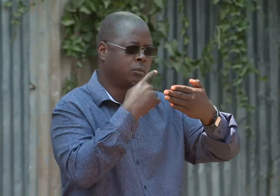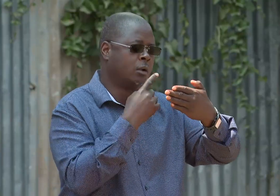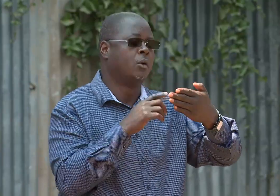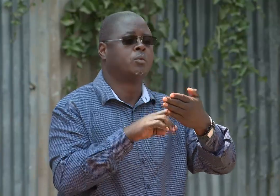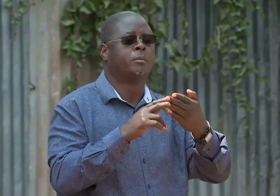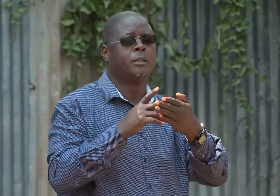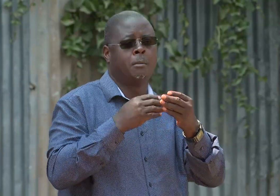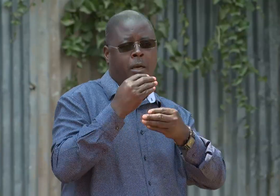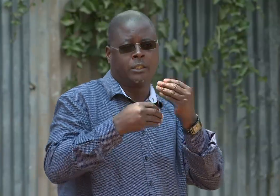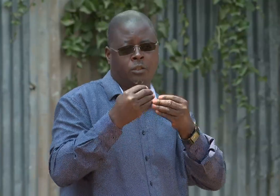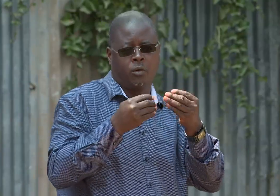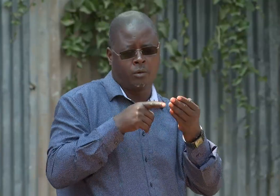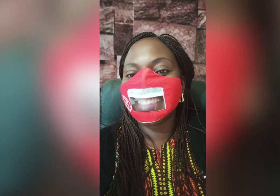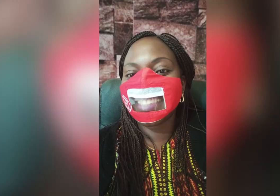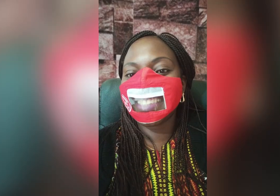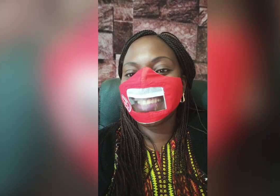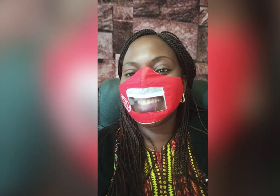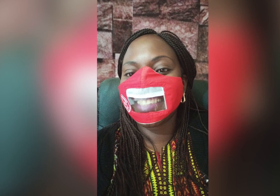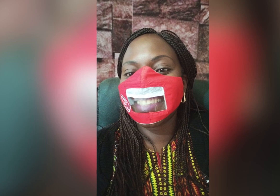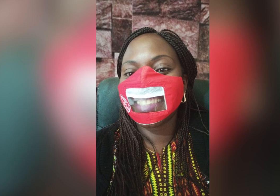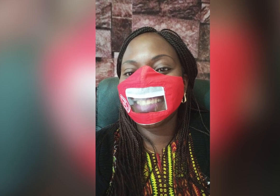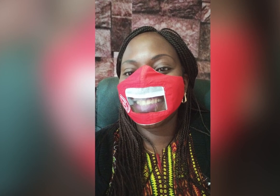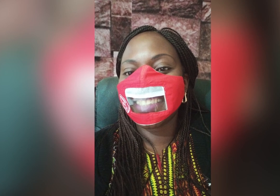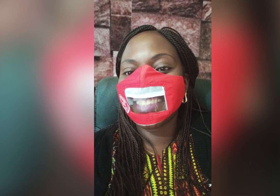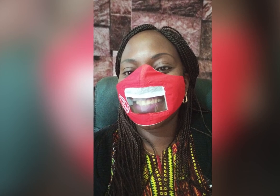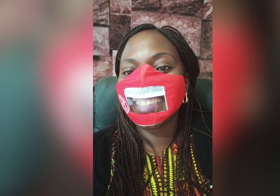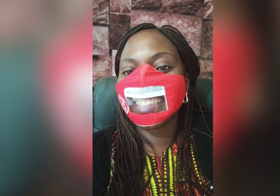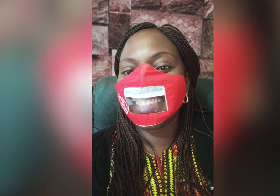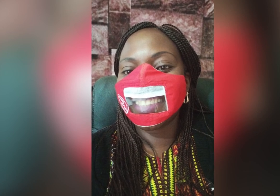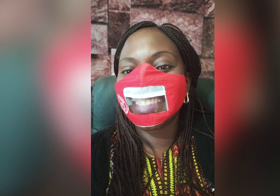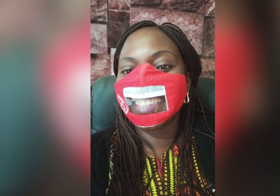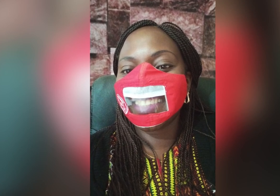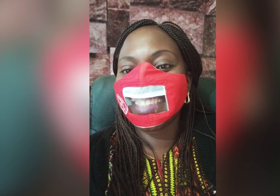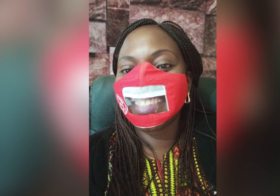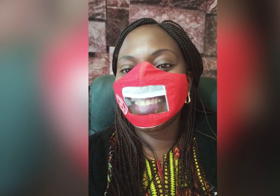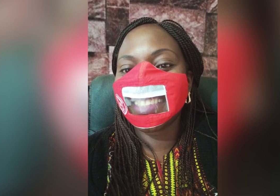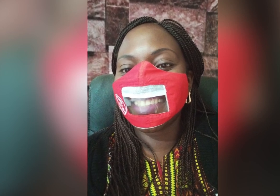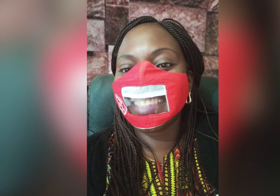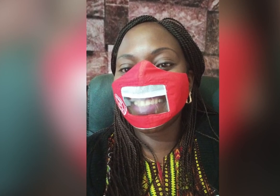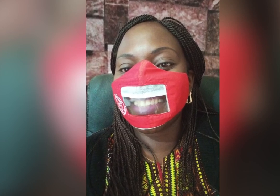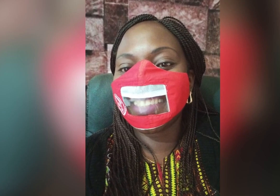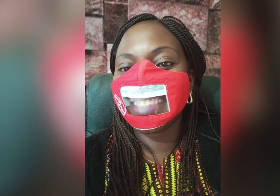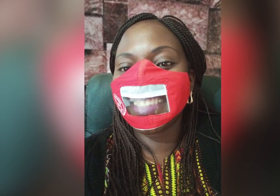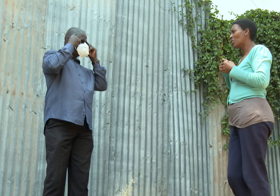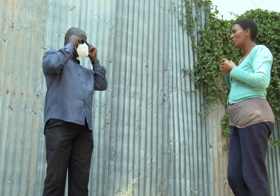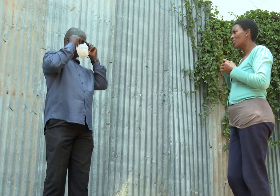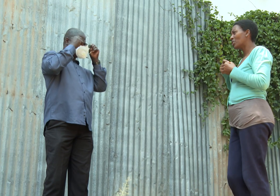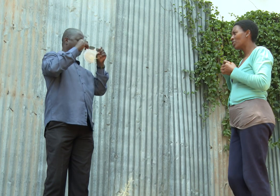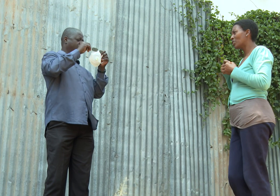your mouth. So the materials used to make those clear masks must meet the correct standards. As